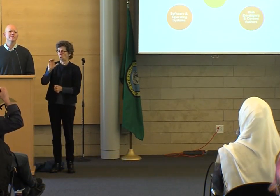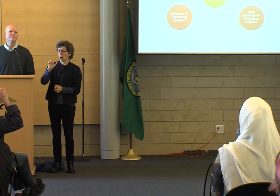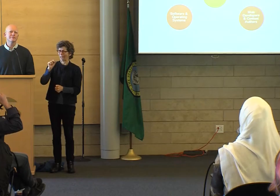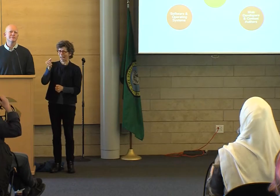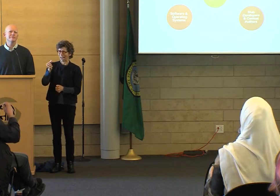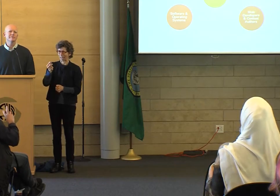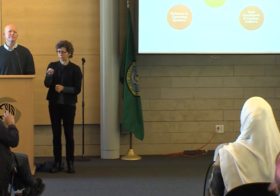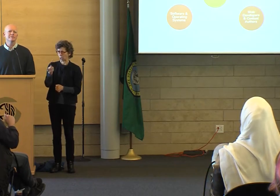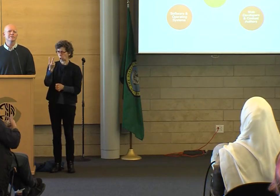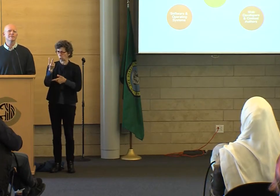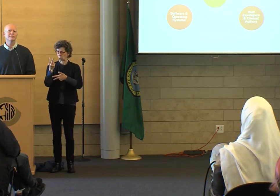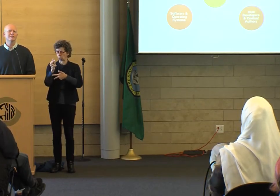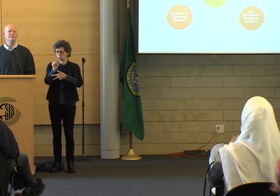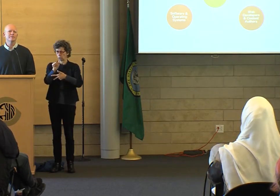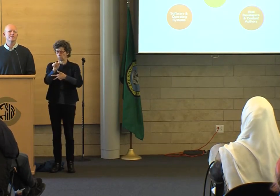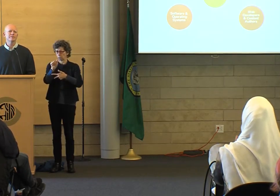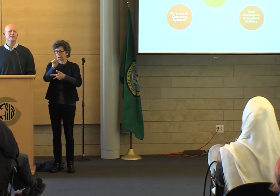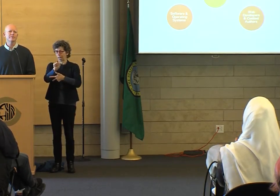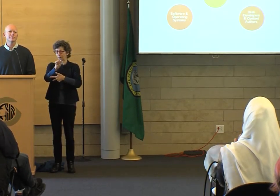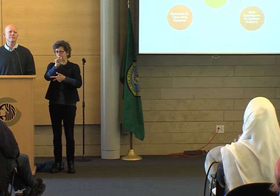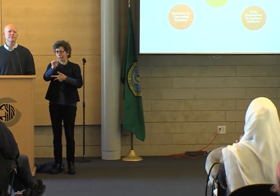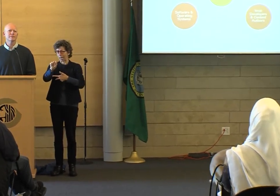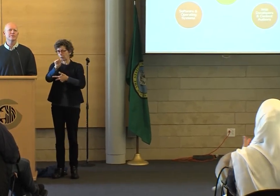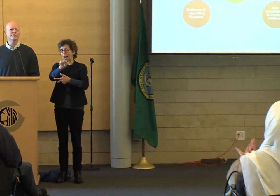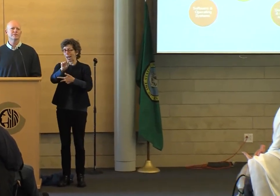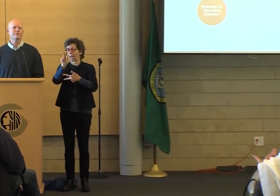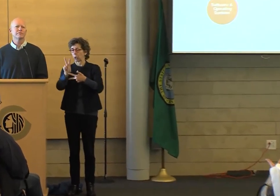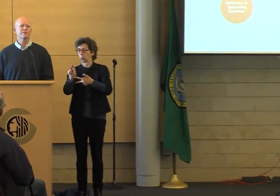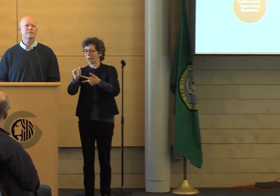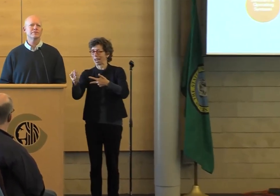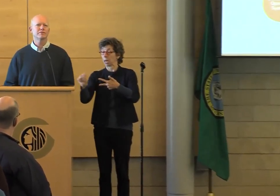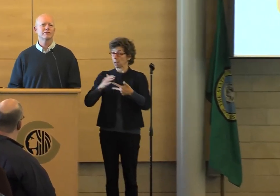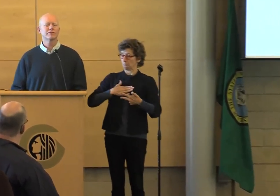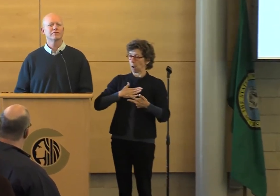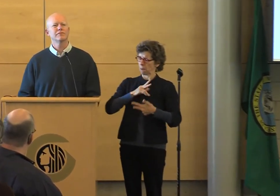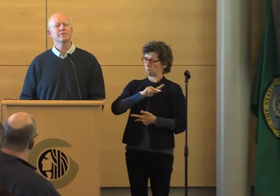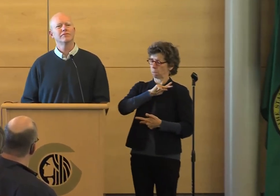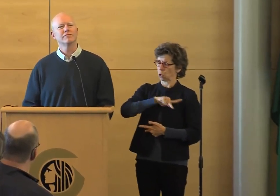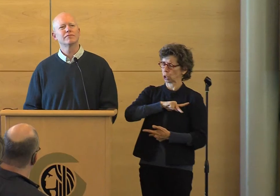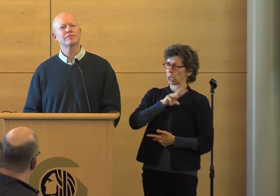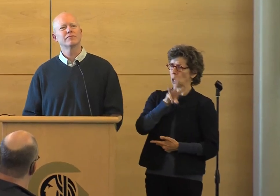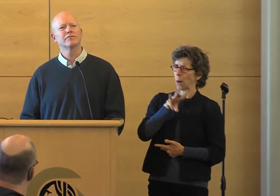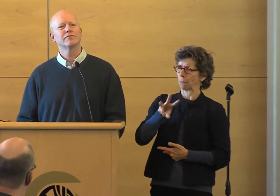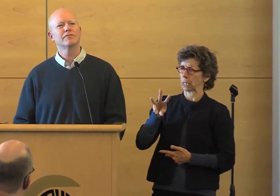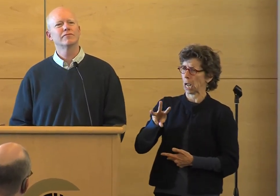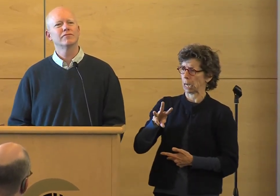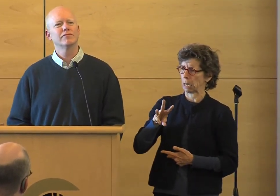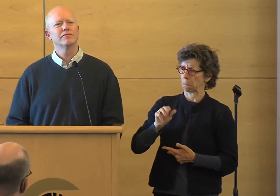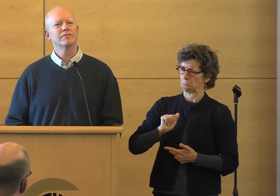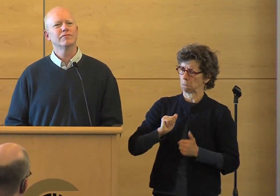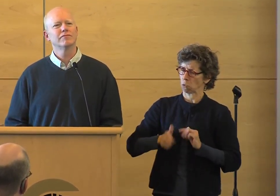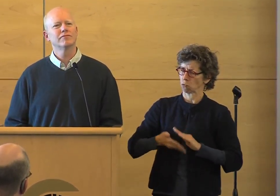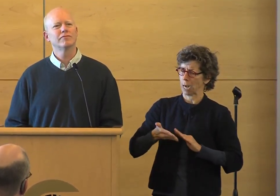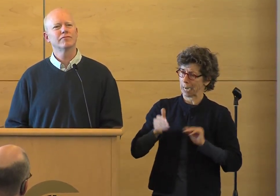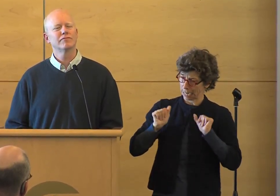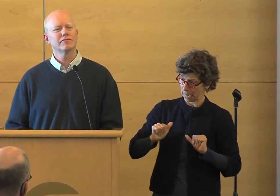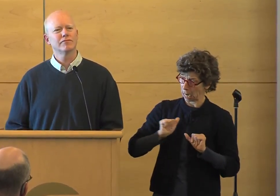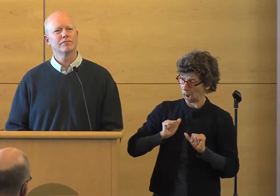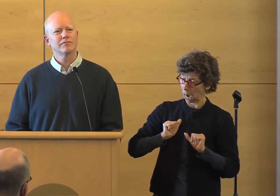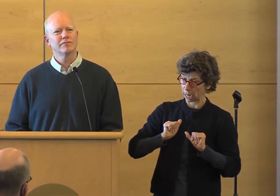same thing, but now that the federal government is upgrading their standards, then anything put out by the federal government will have to